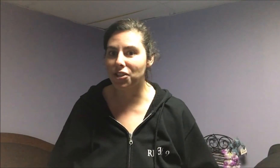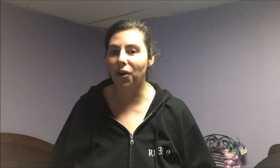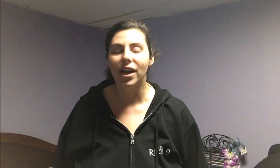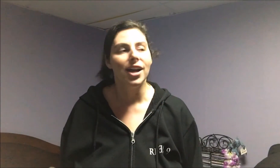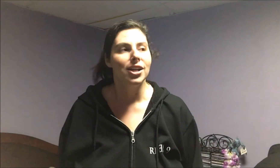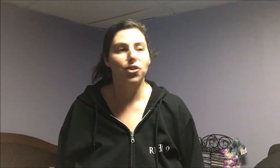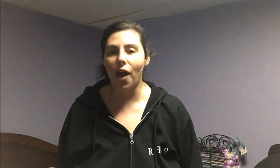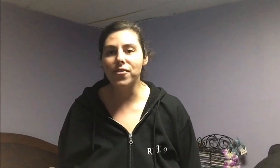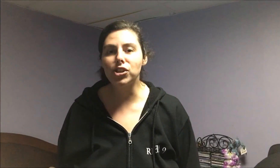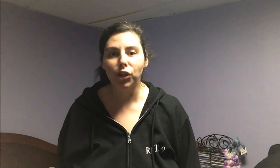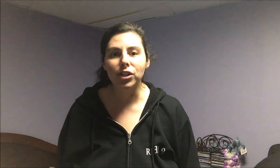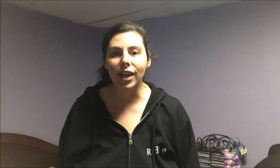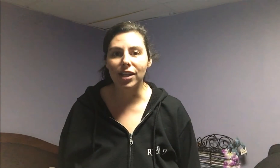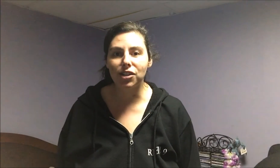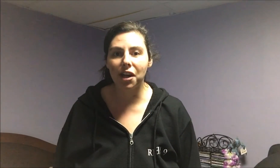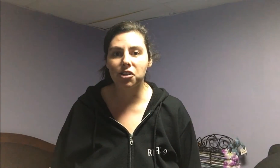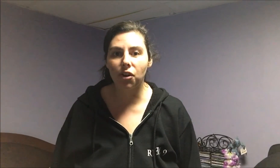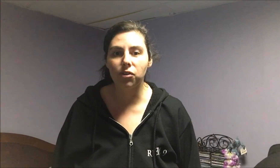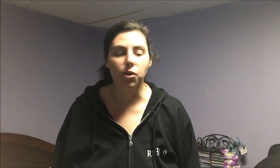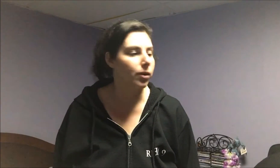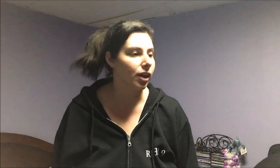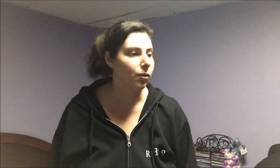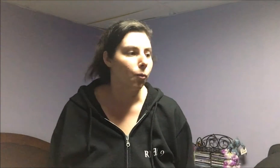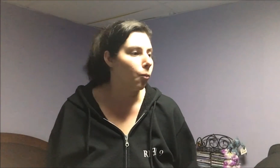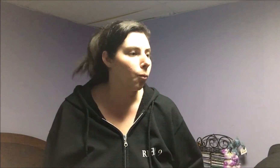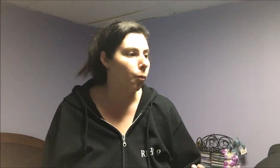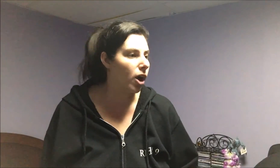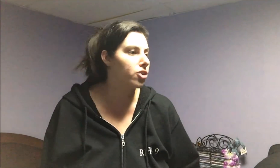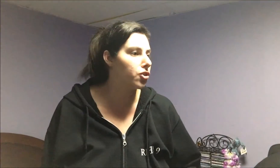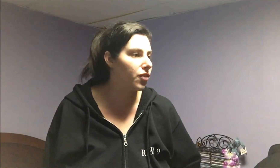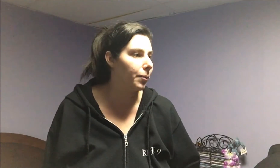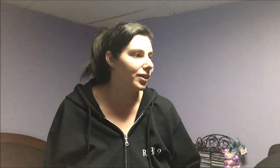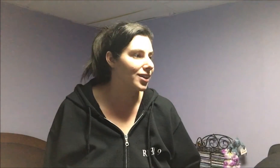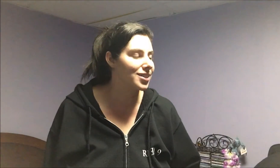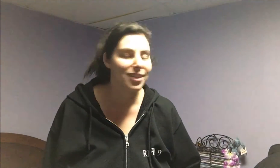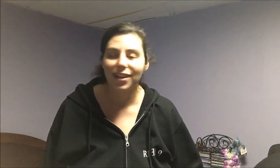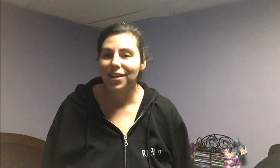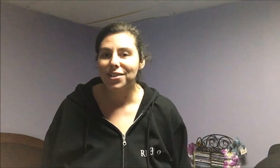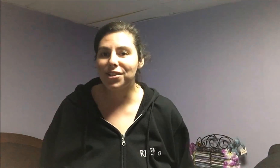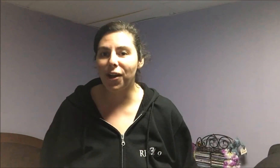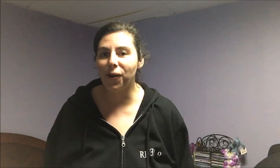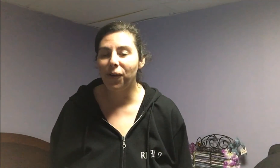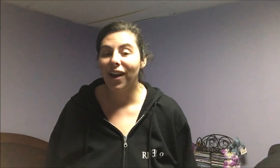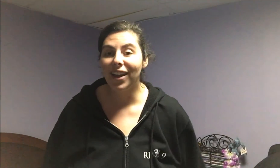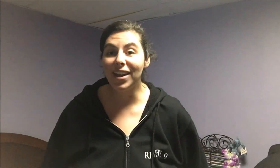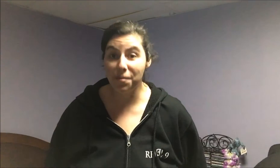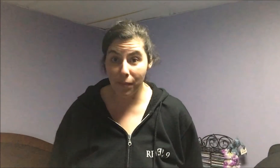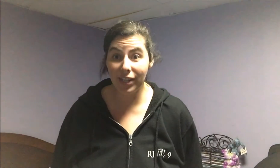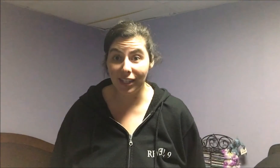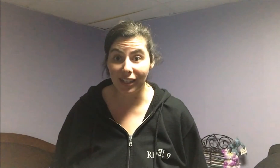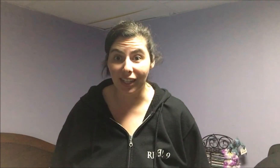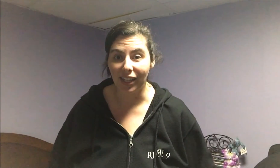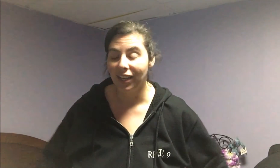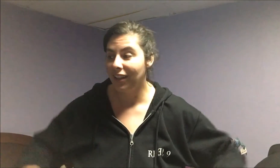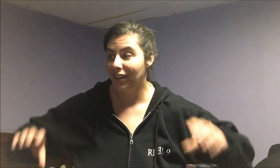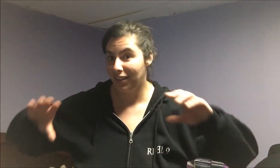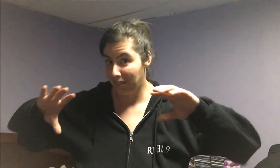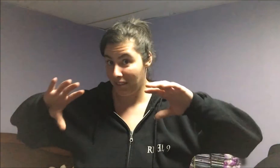start, Travis looks at Charles going like, why aren't you filming this? So immediately